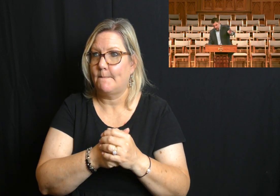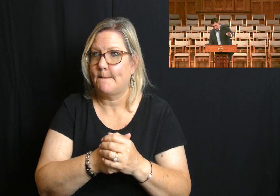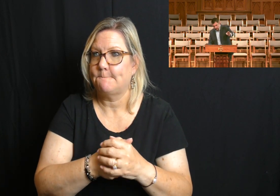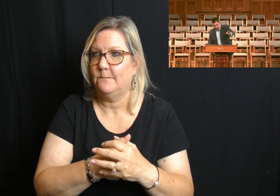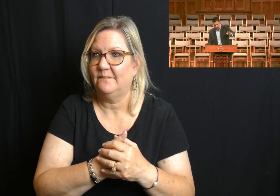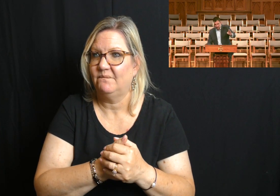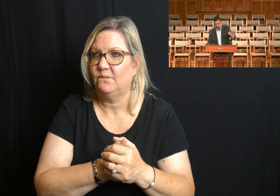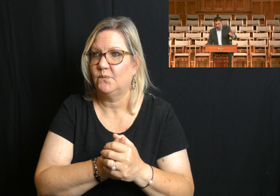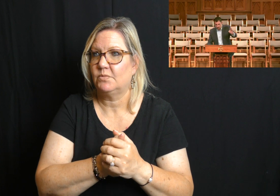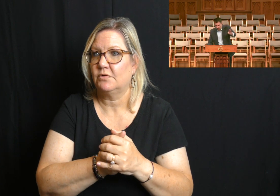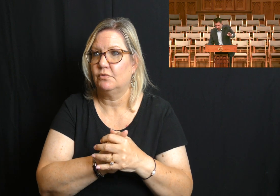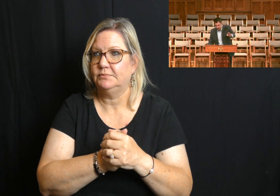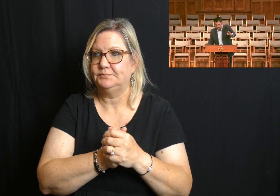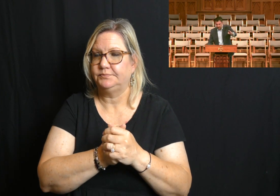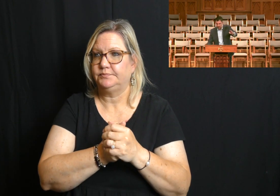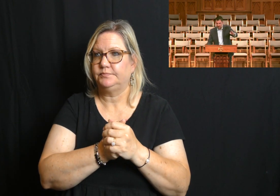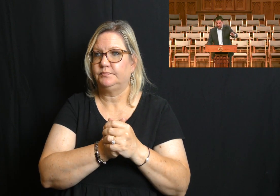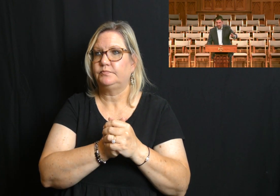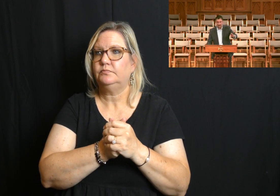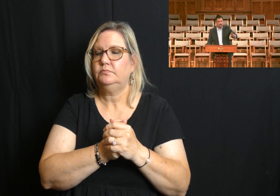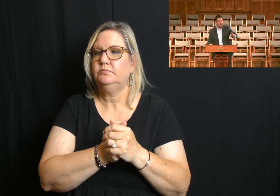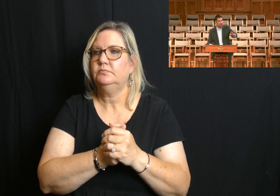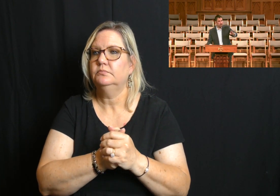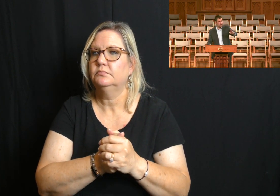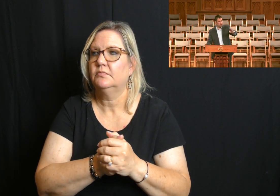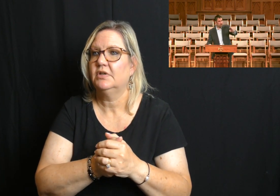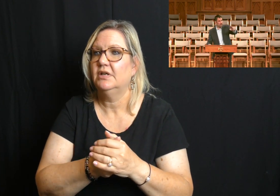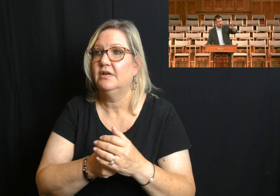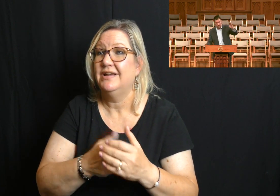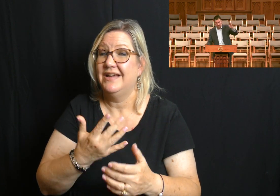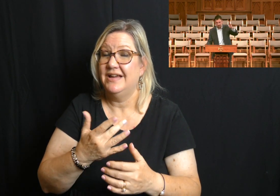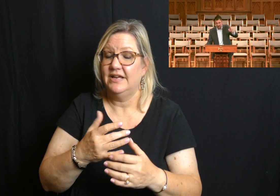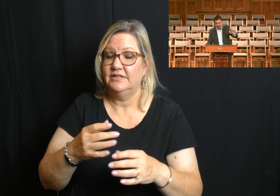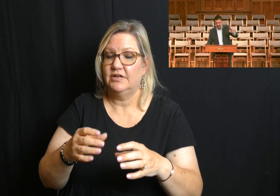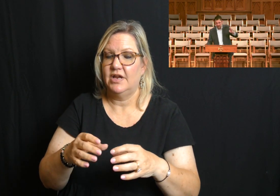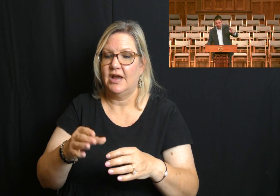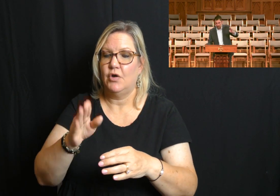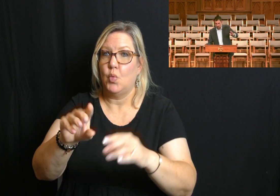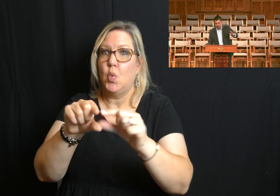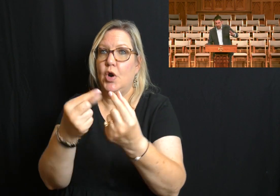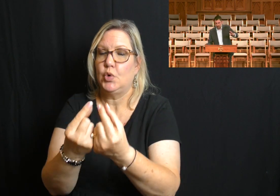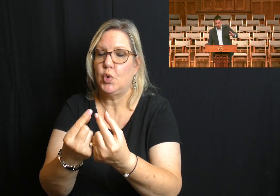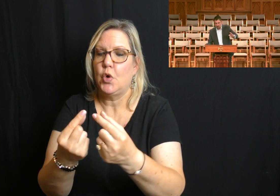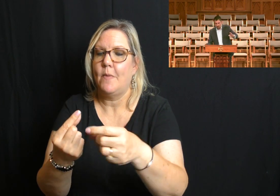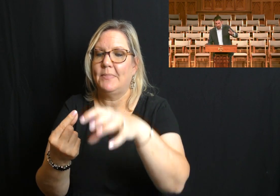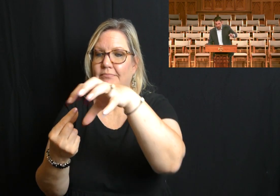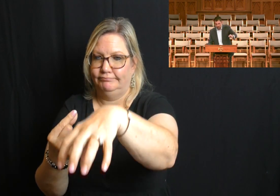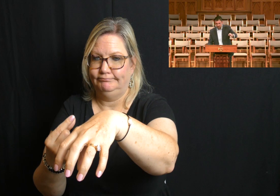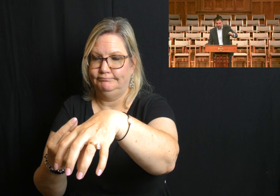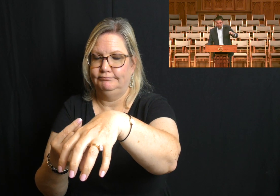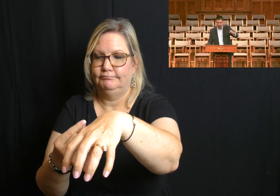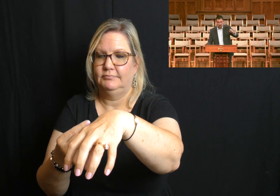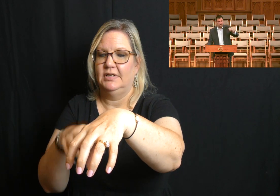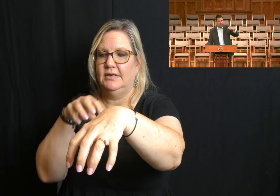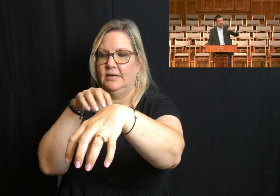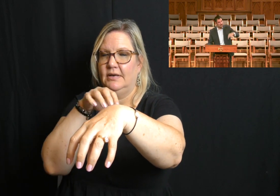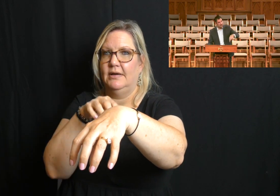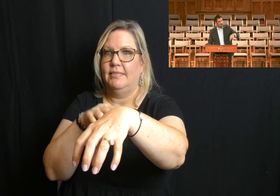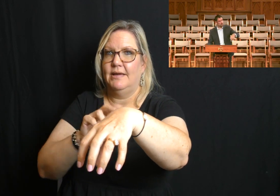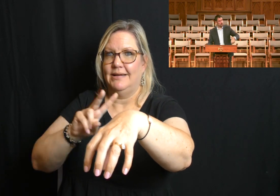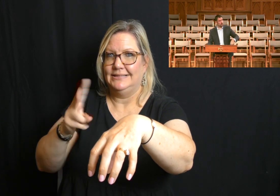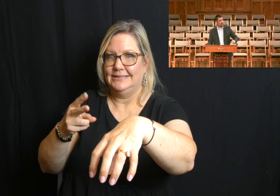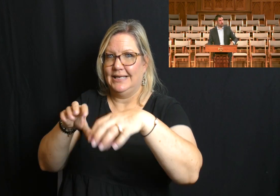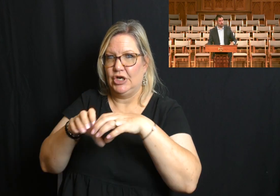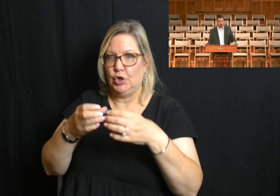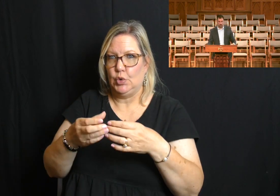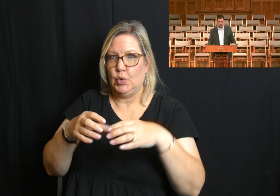wife, Leah, and her children next, and then he kept his favorite wife behind, Rachel, with Joseph being the